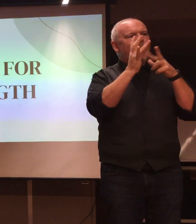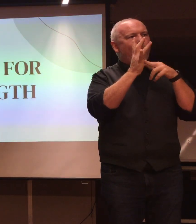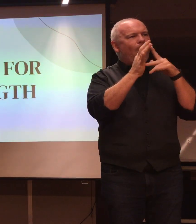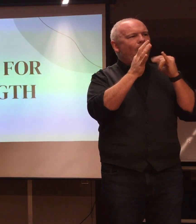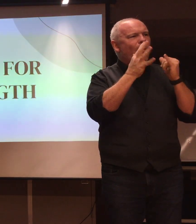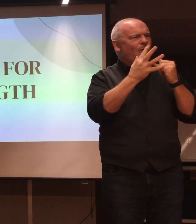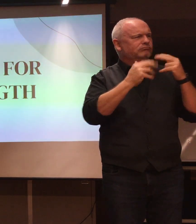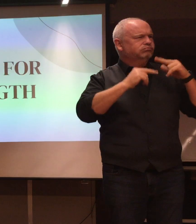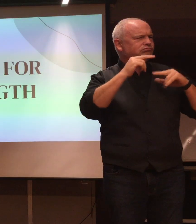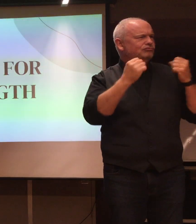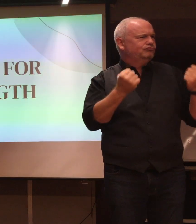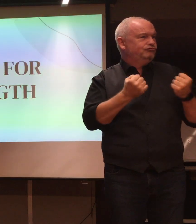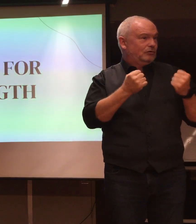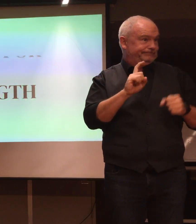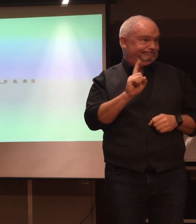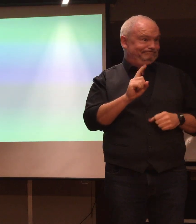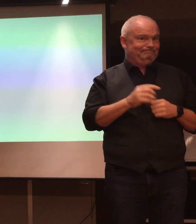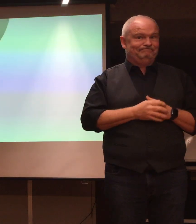and strong.